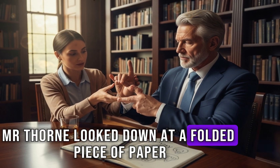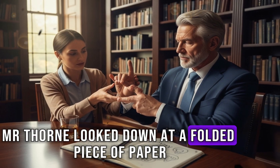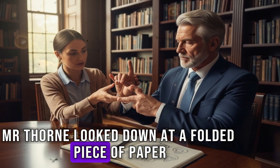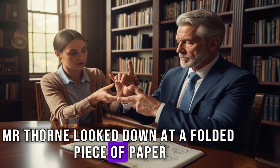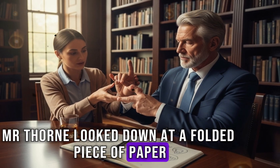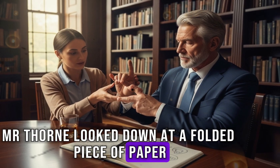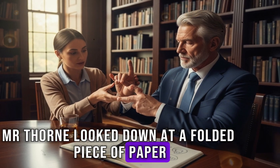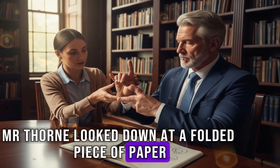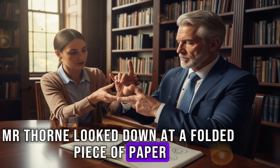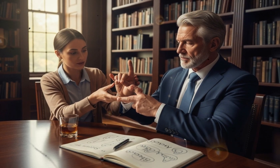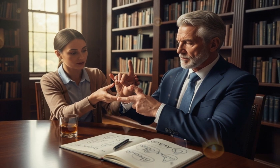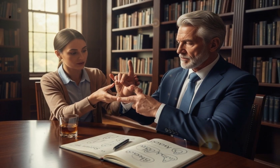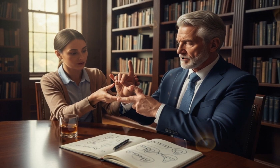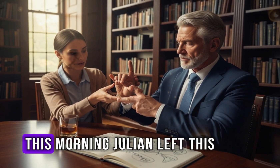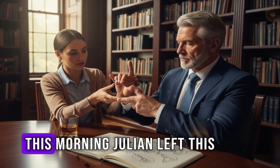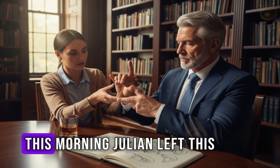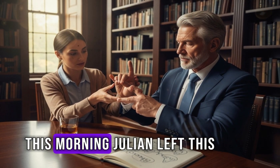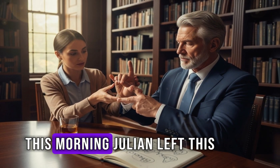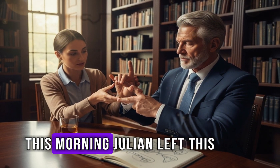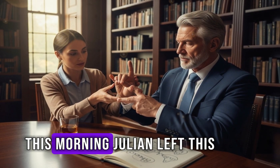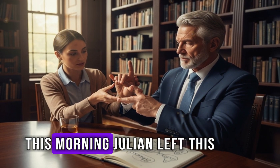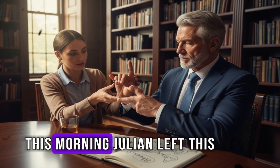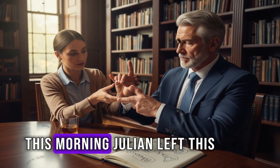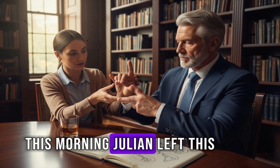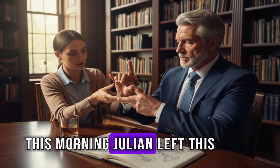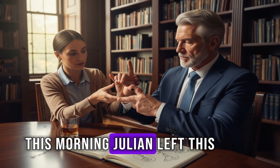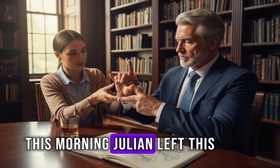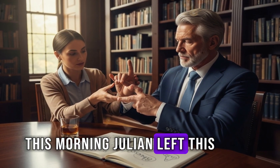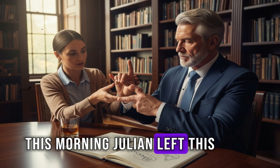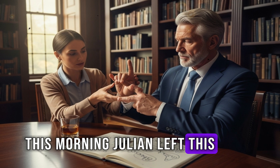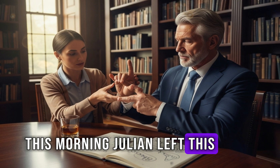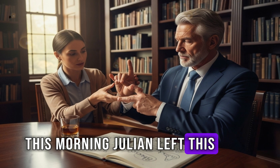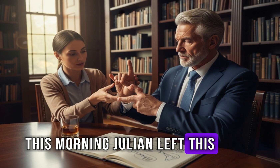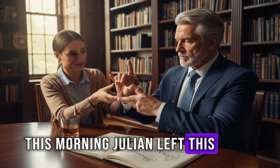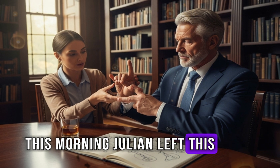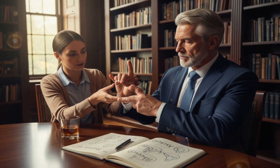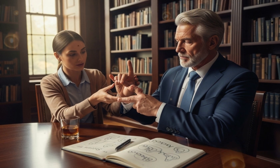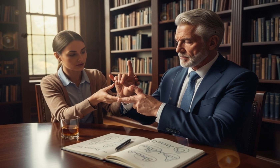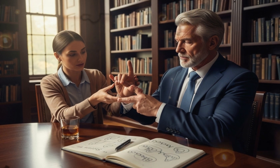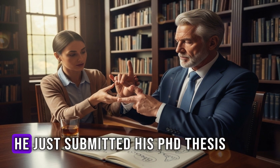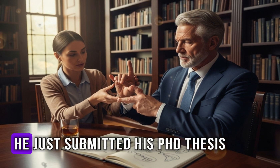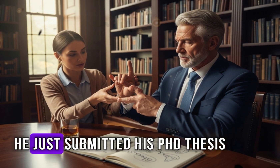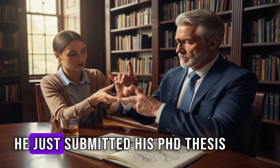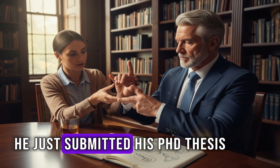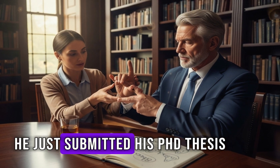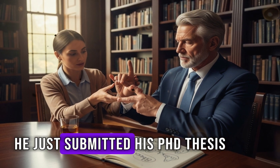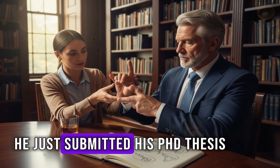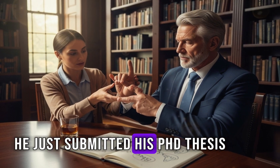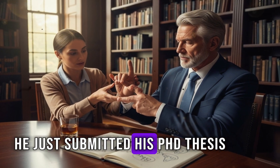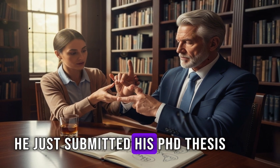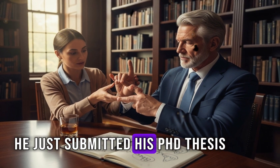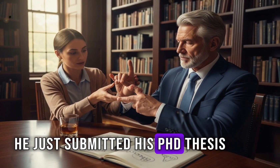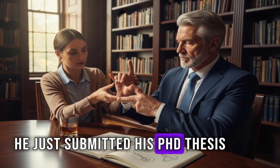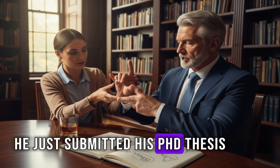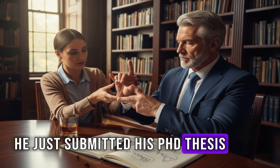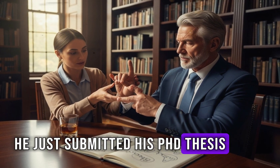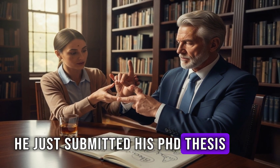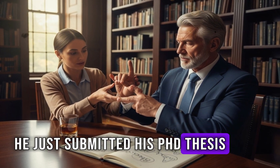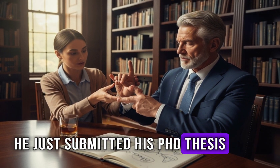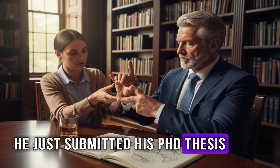piece of paper. This morning, Julian left this. He just submitted his PhD thesis.